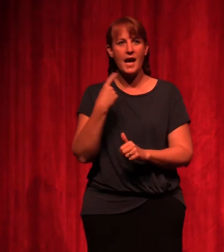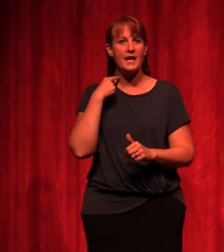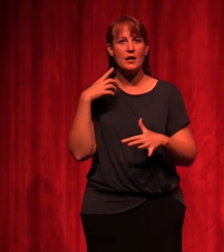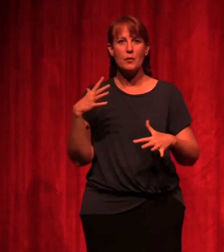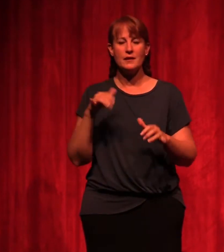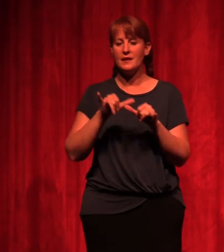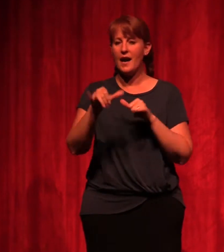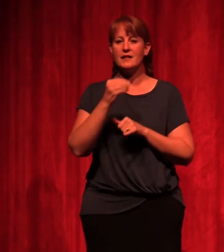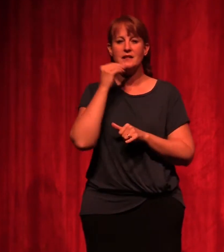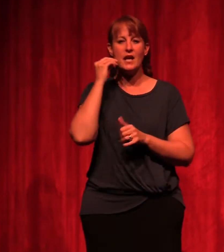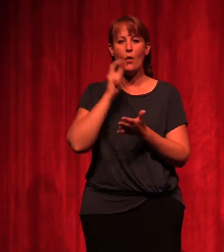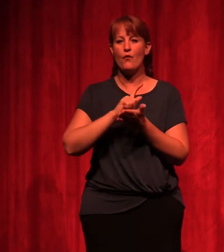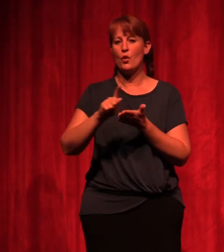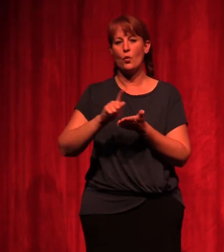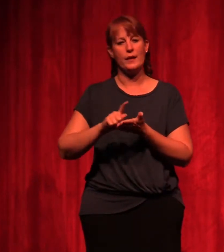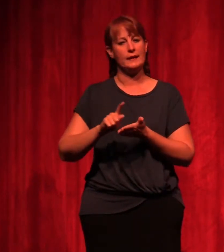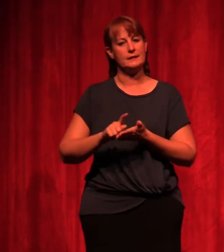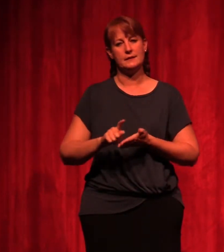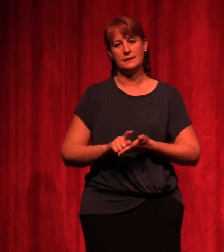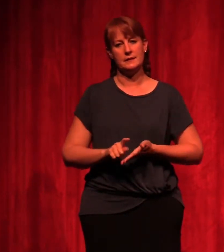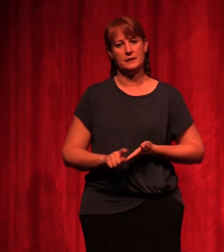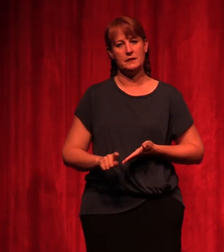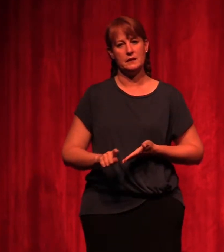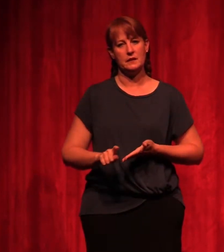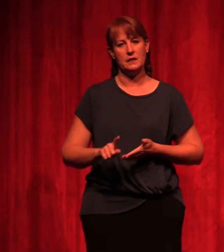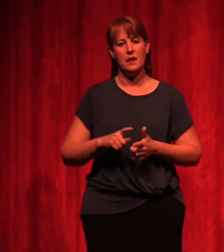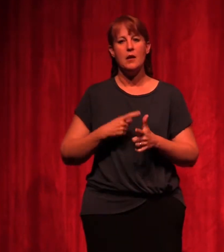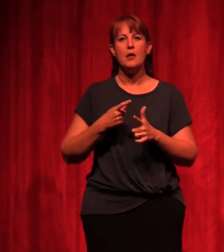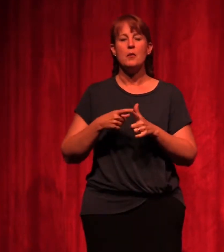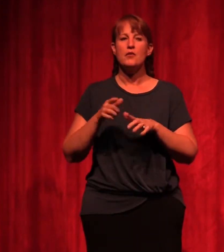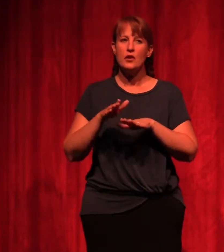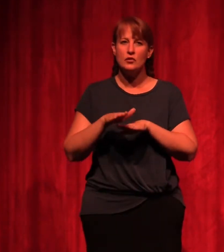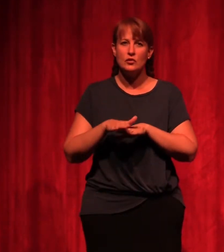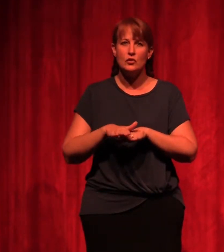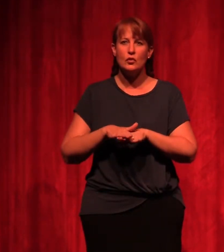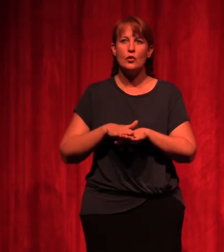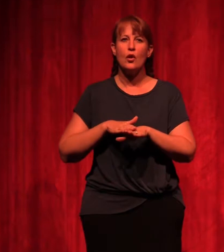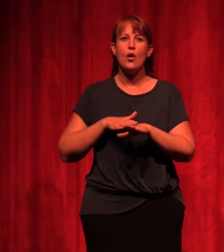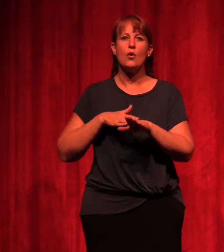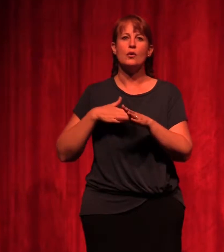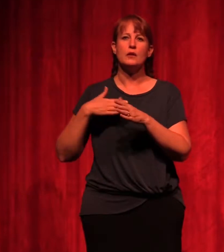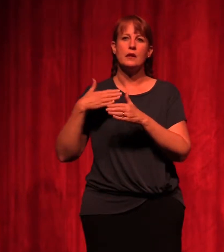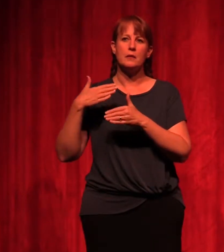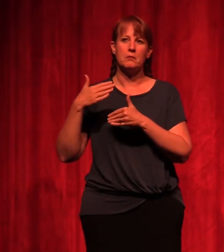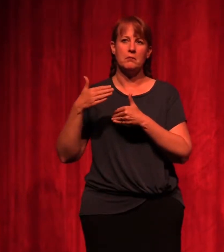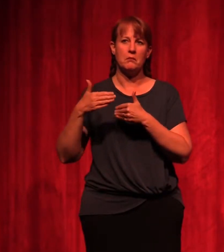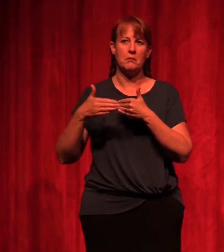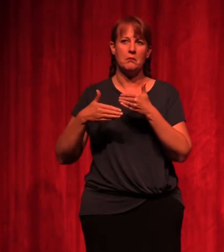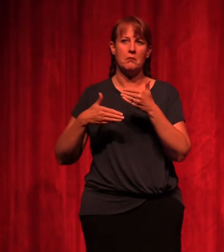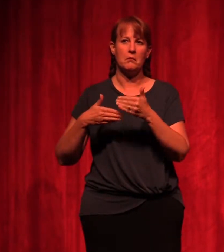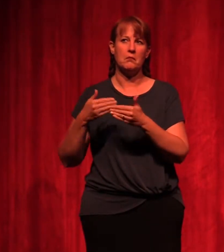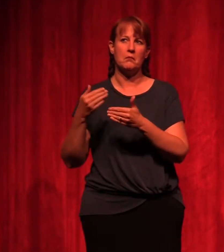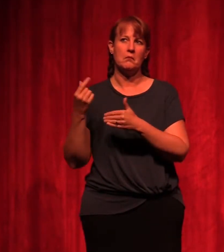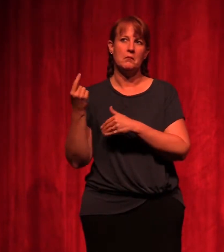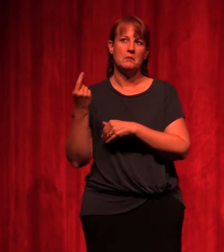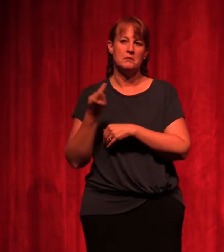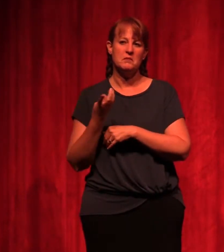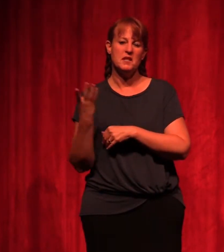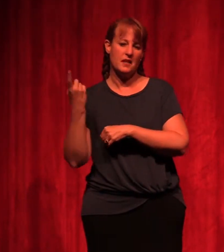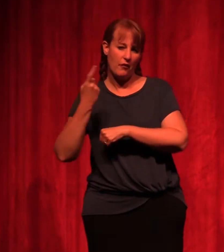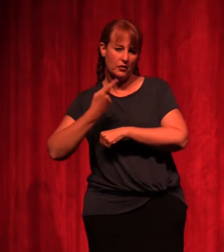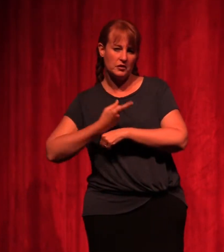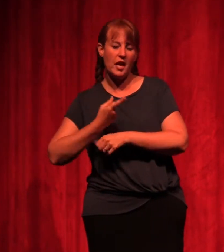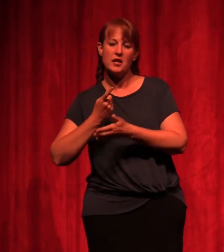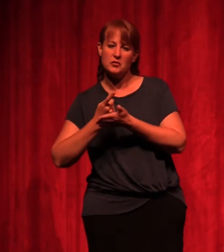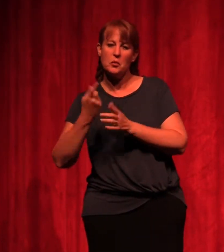for weeks. But then very slowly, over the next days and the next weeks